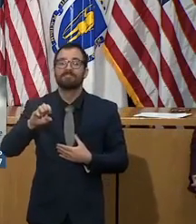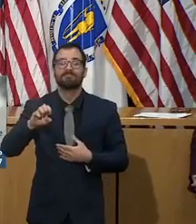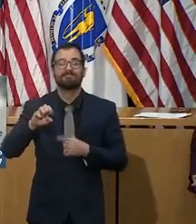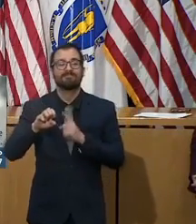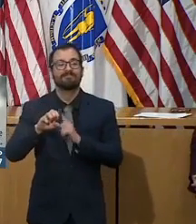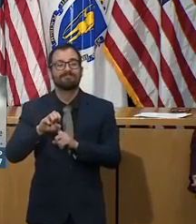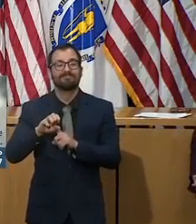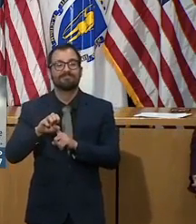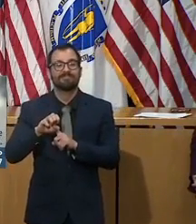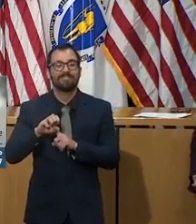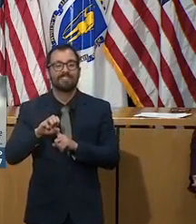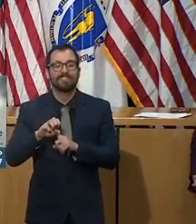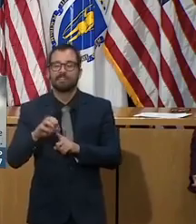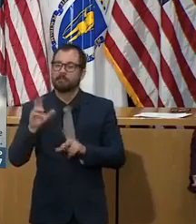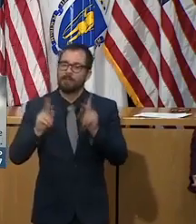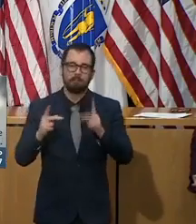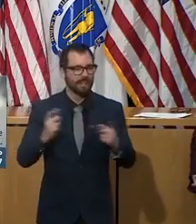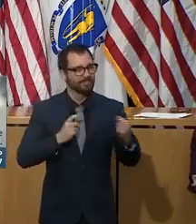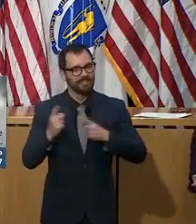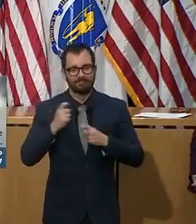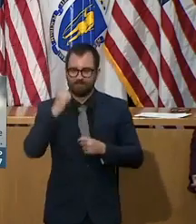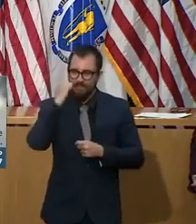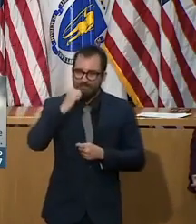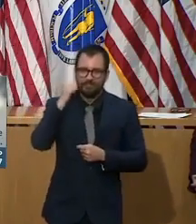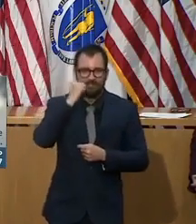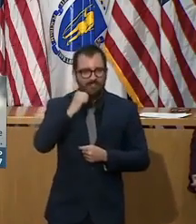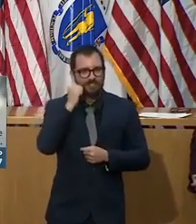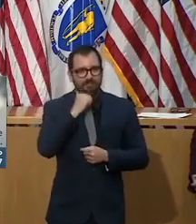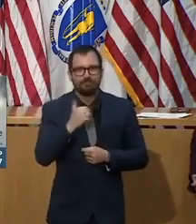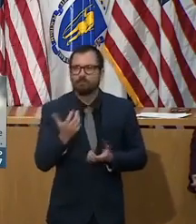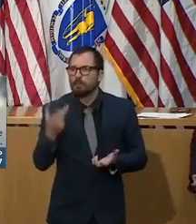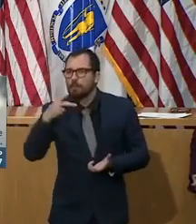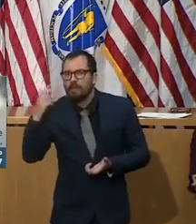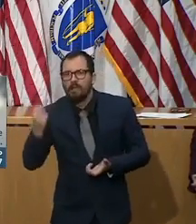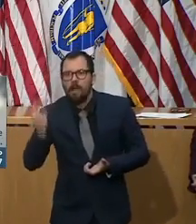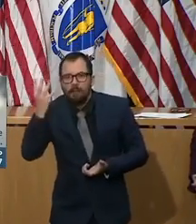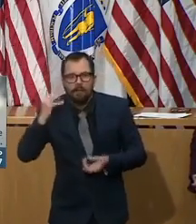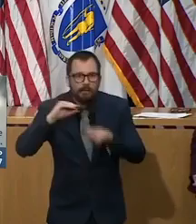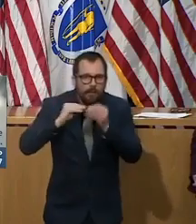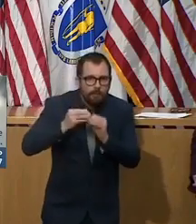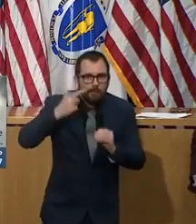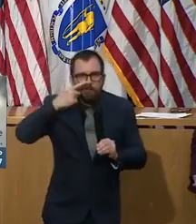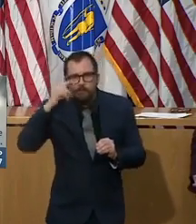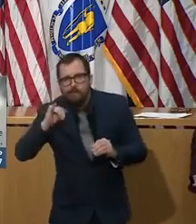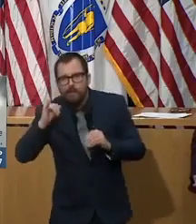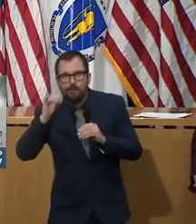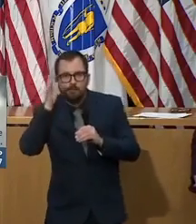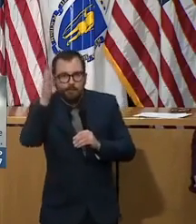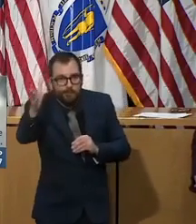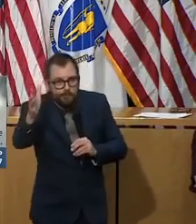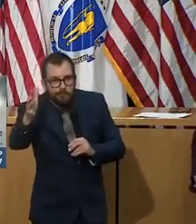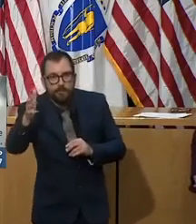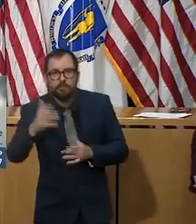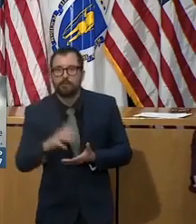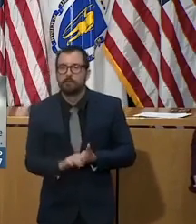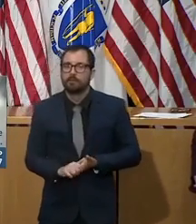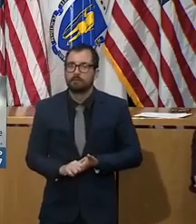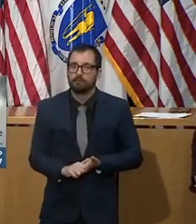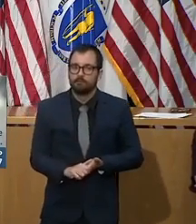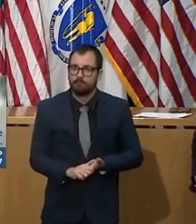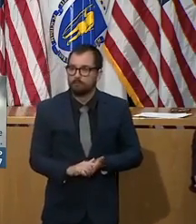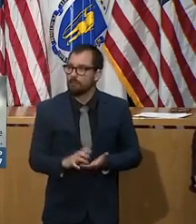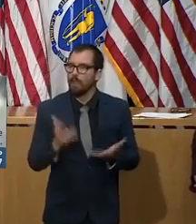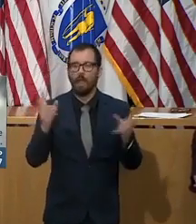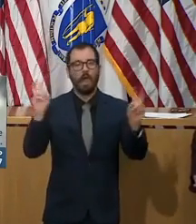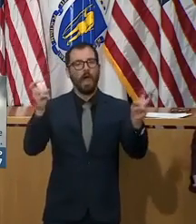PPE is enough, and my answer to that all along has been there's no such thing as enough, because this is going to be something that we're going